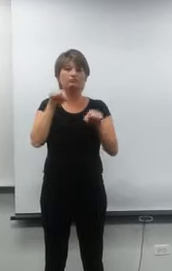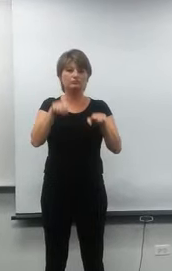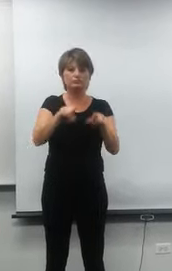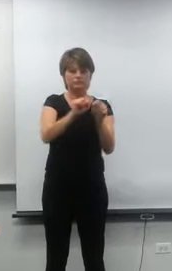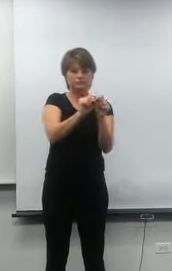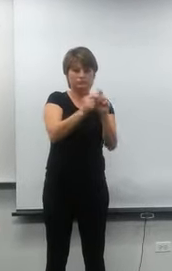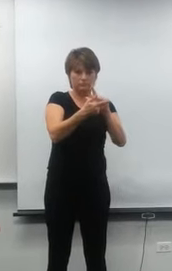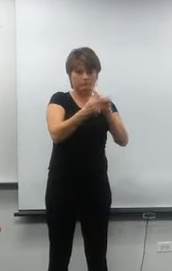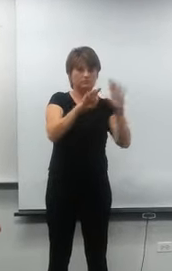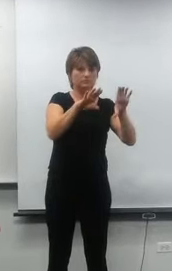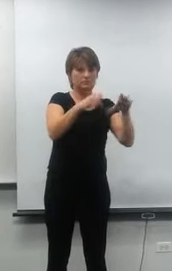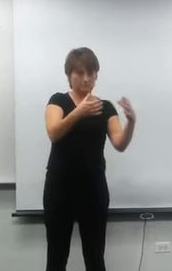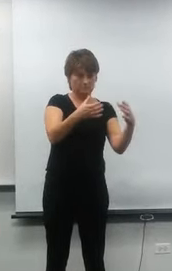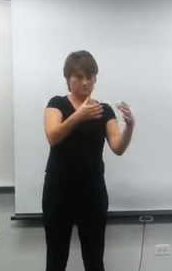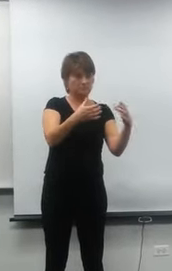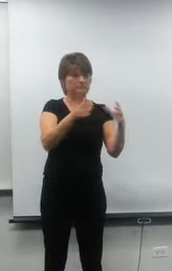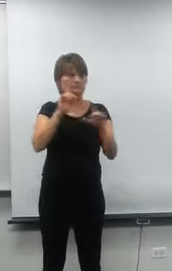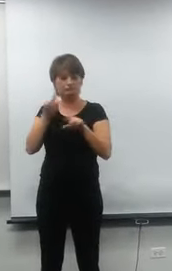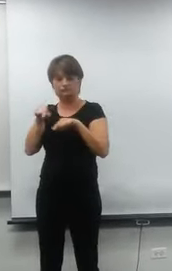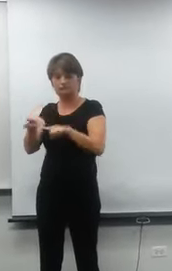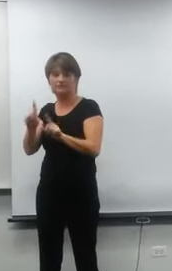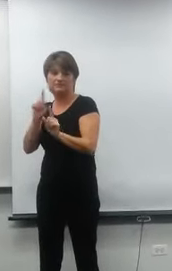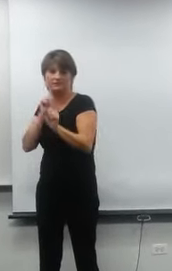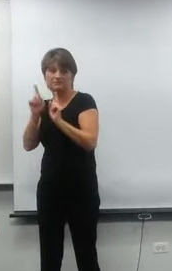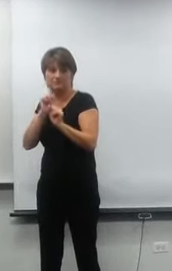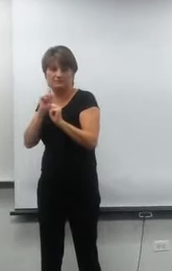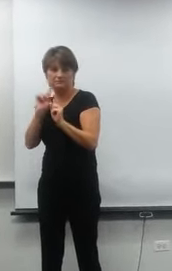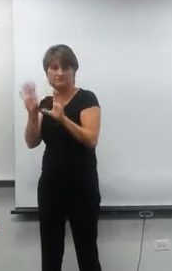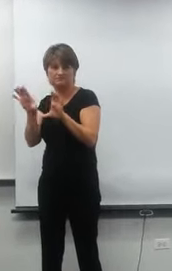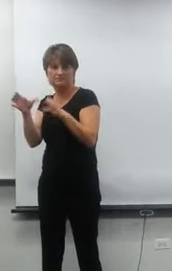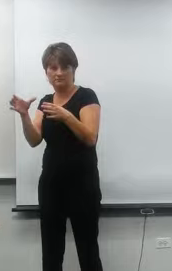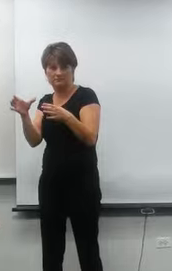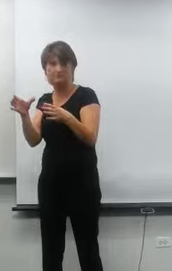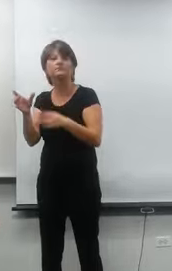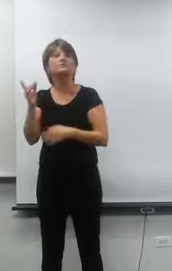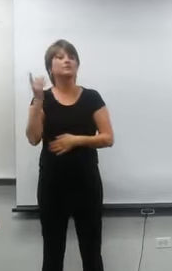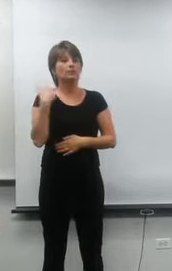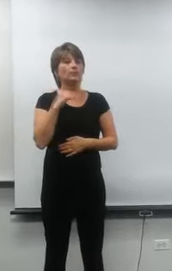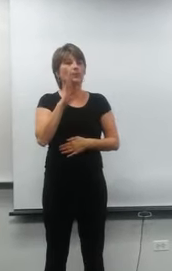But before practicum 1, in transliteration class, and through dialogues class,